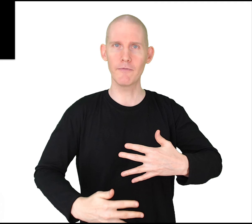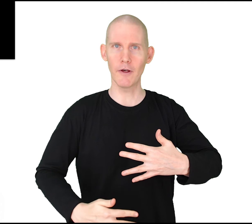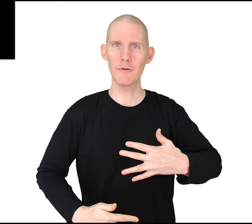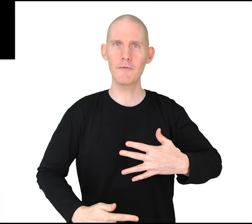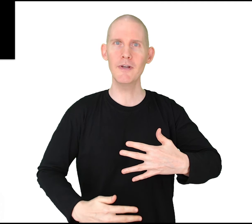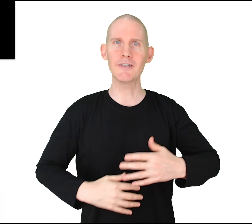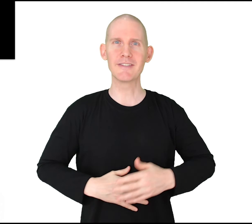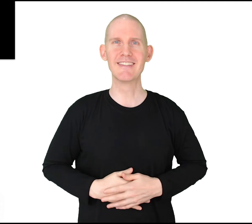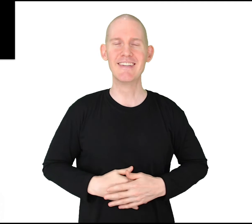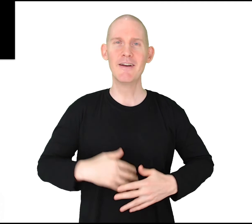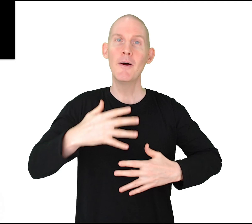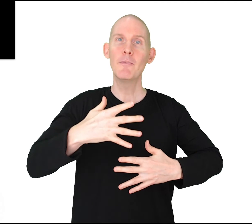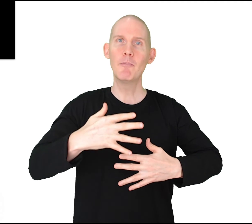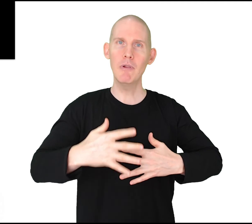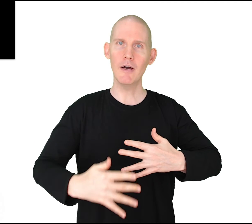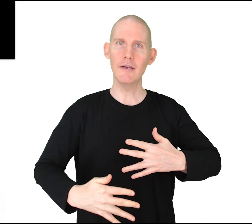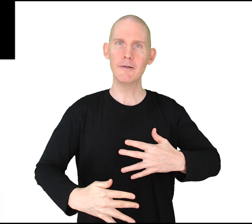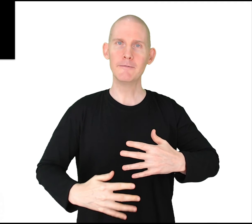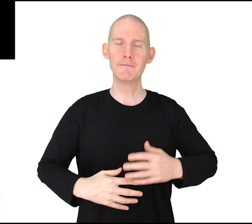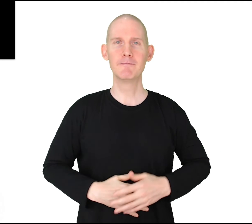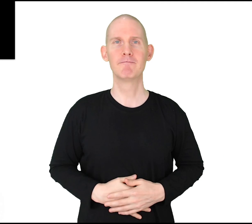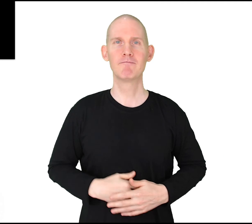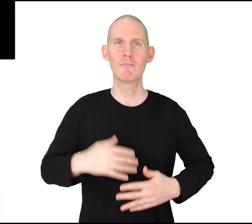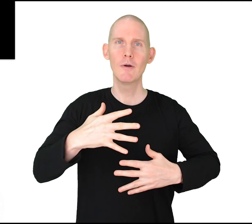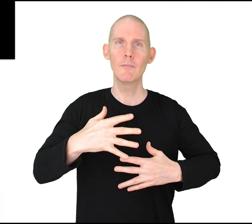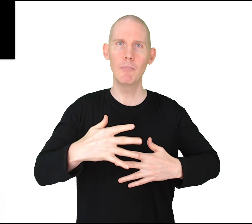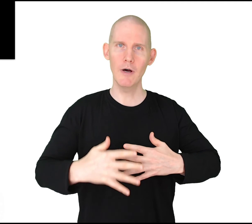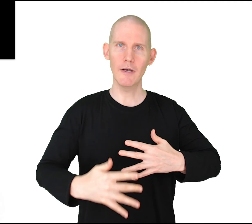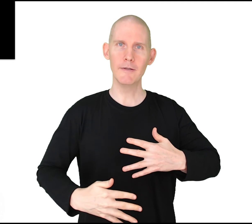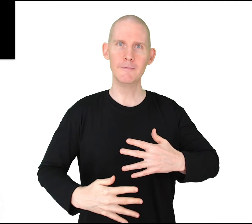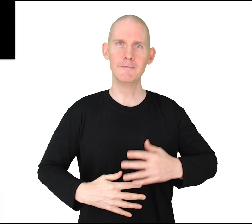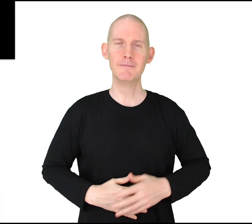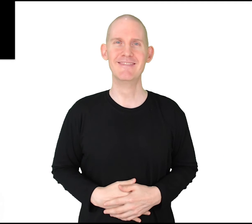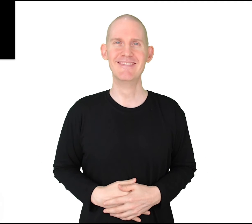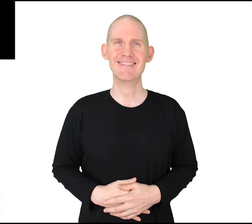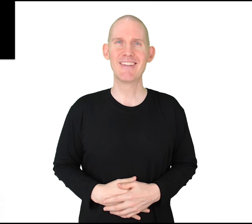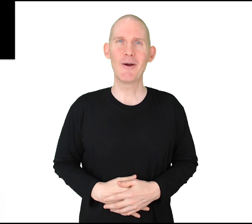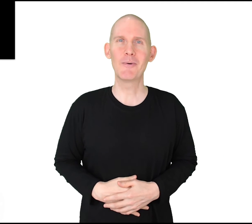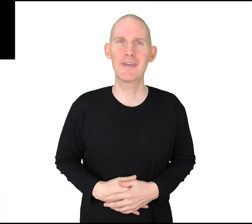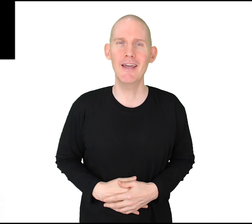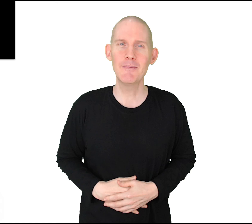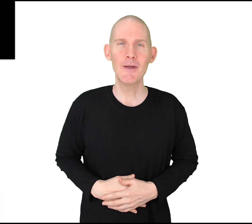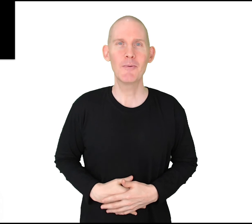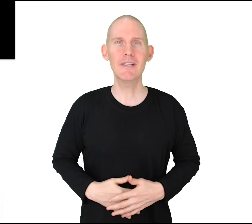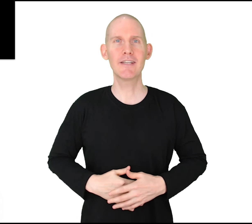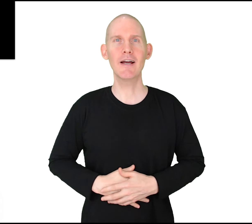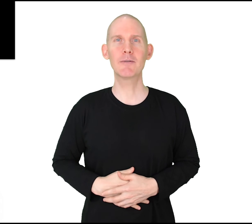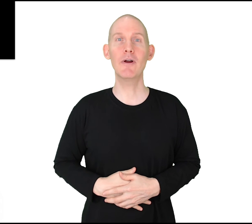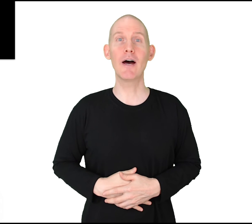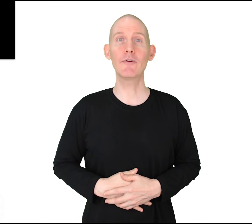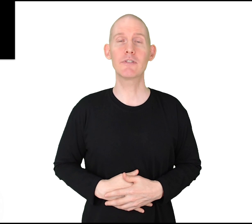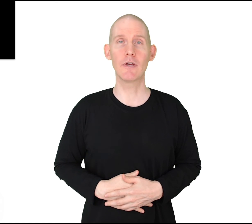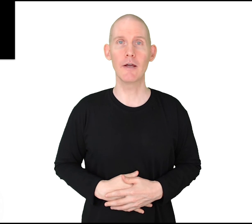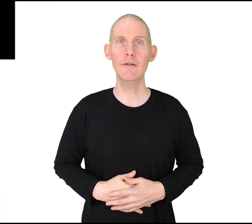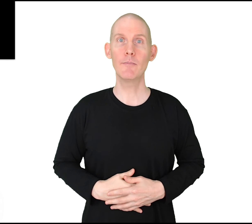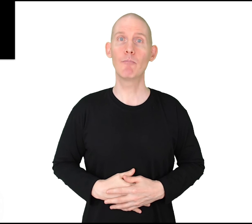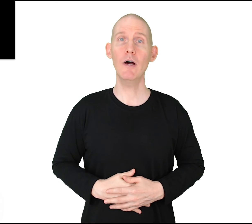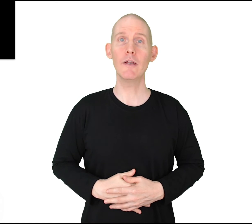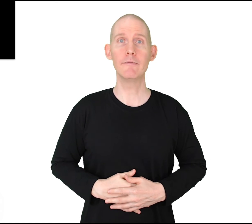the fingers. Blood. Blood. Okay, we just talked about how to sign blood.